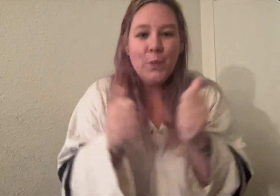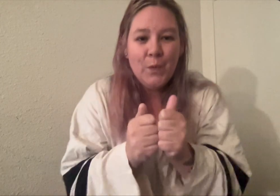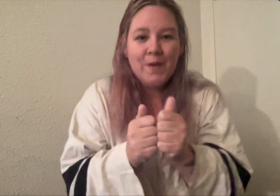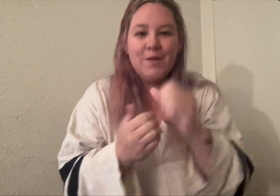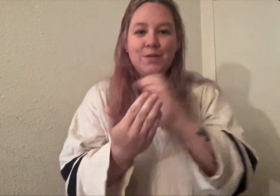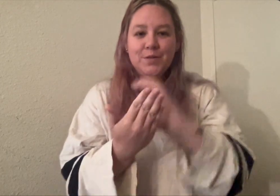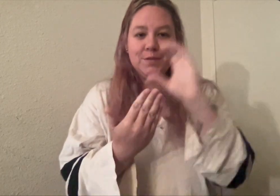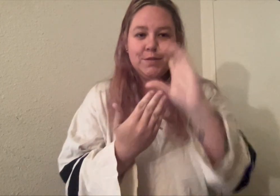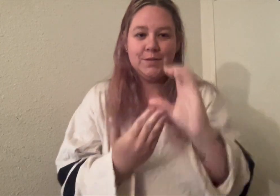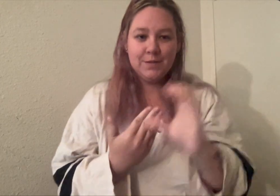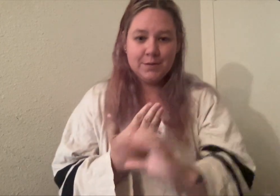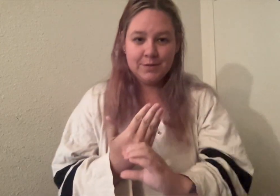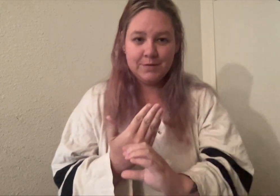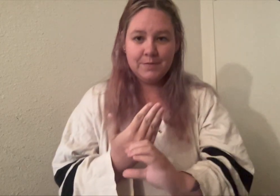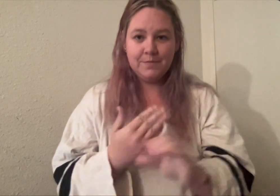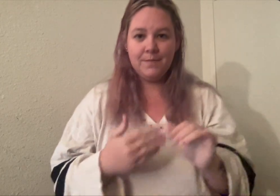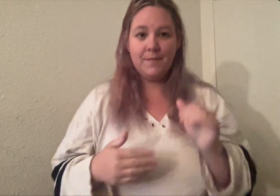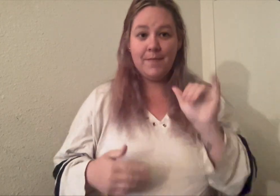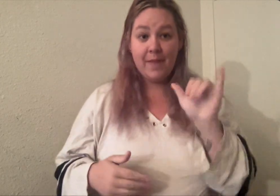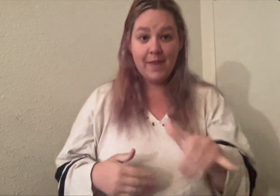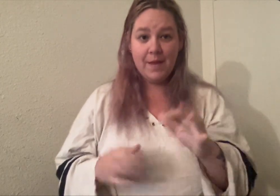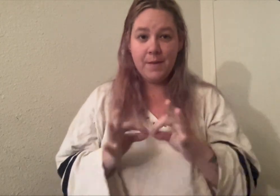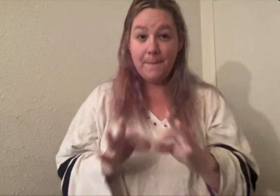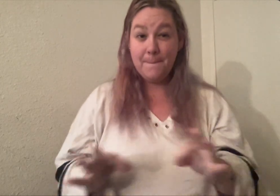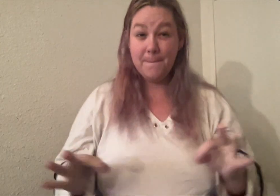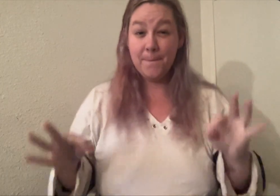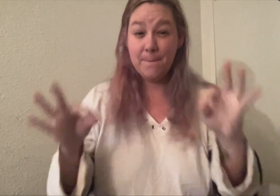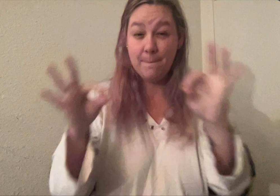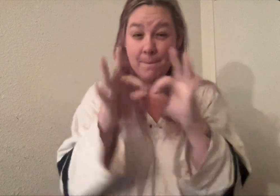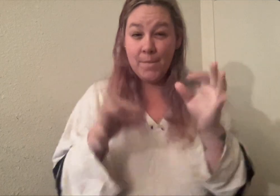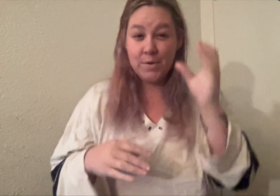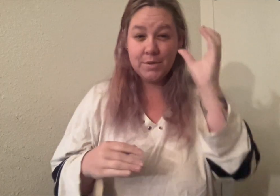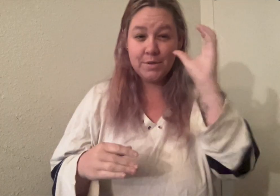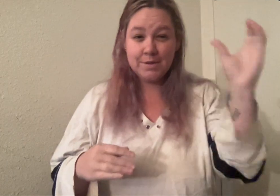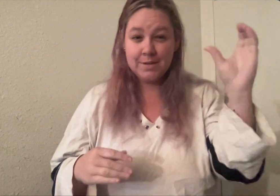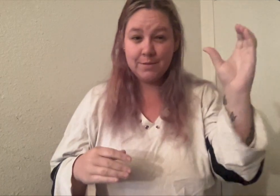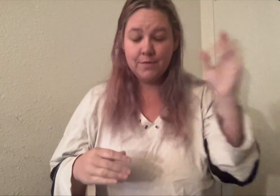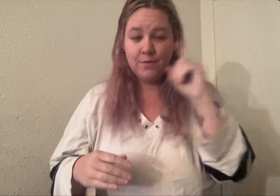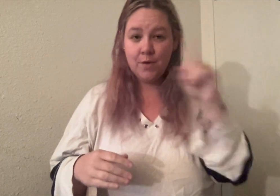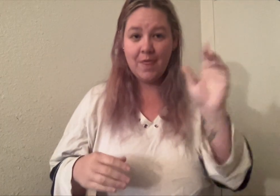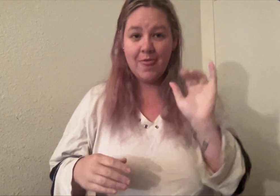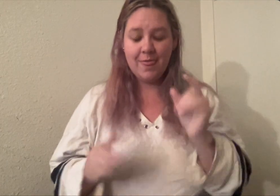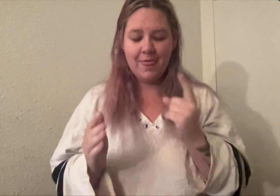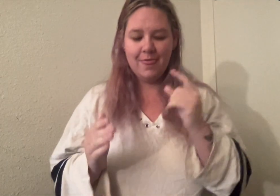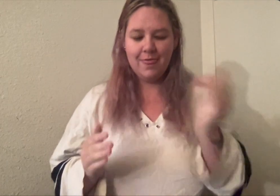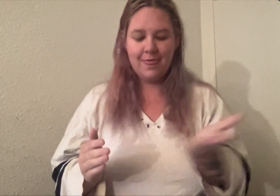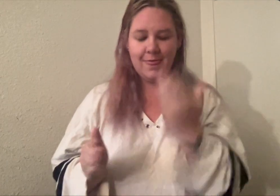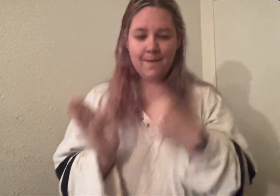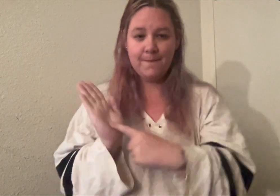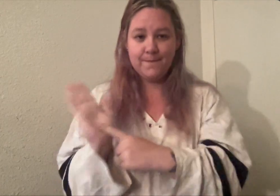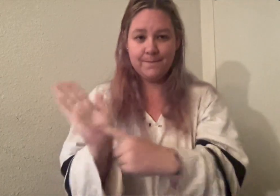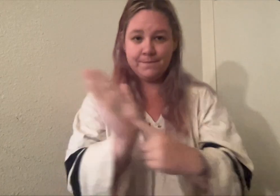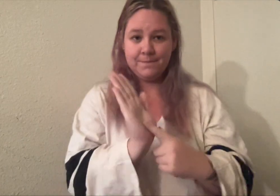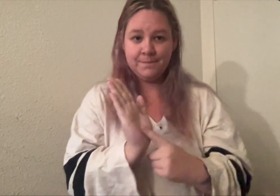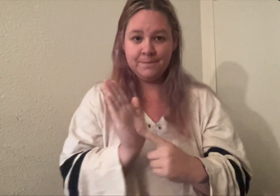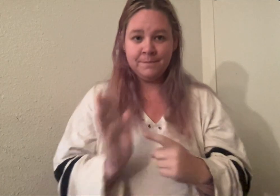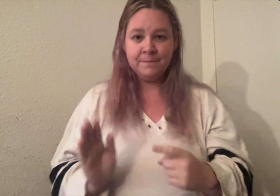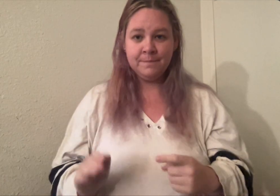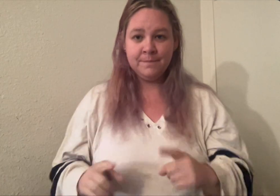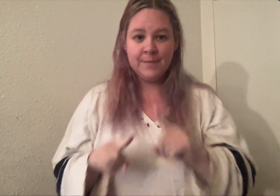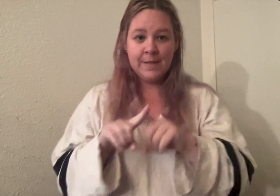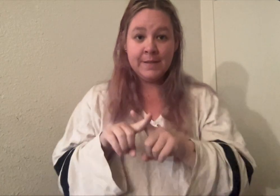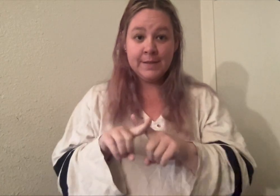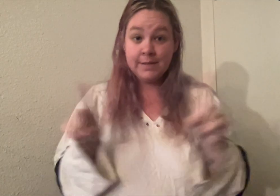That's a significant concept with this interactive model. Different from the skills model, where